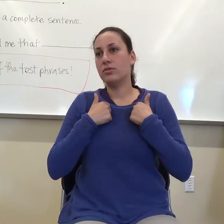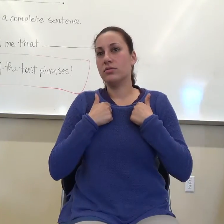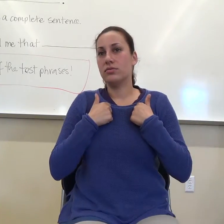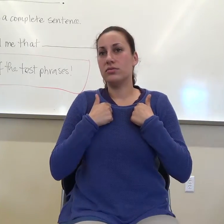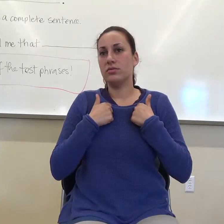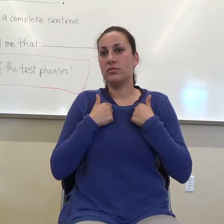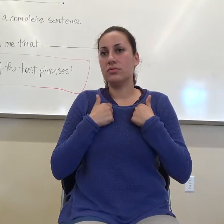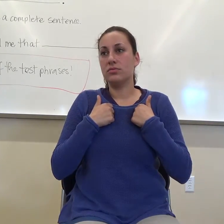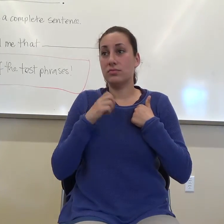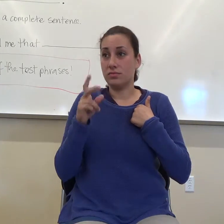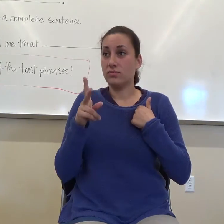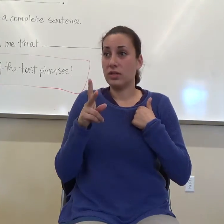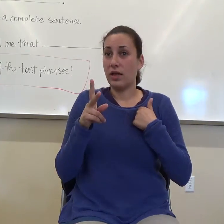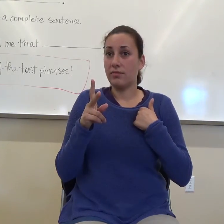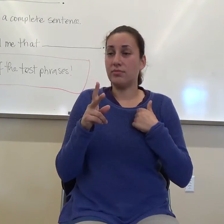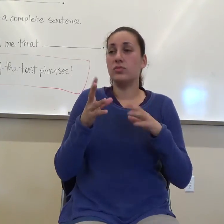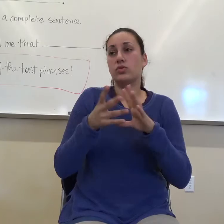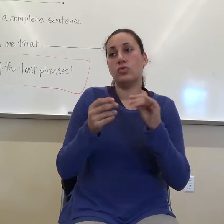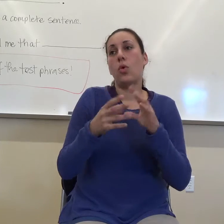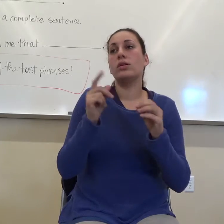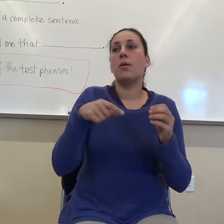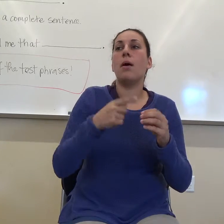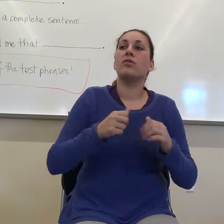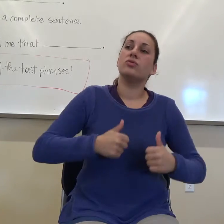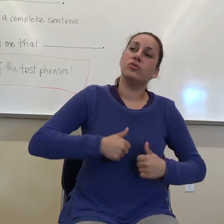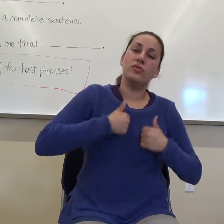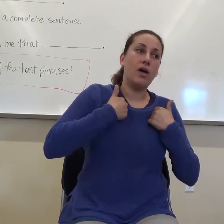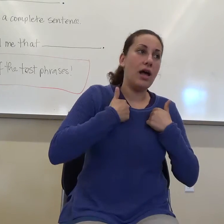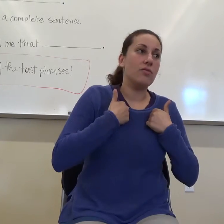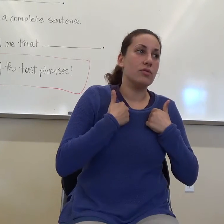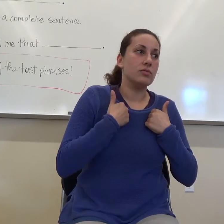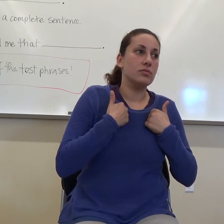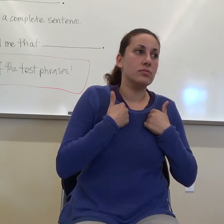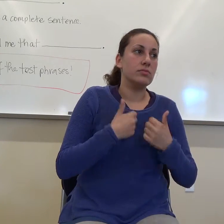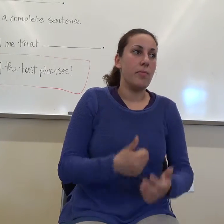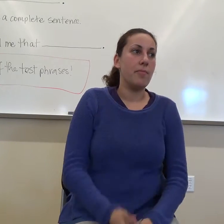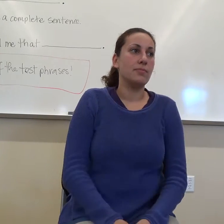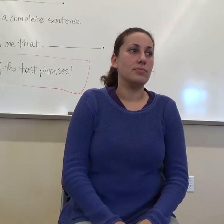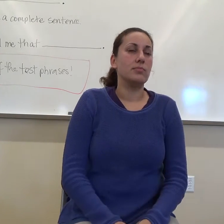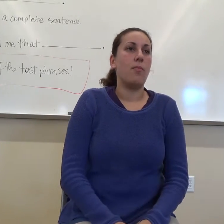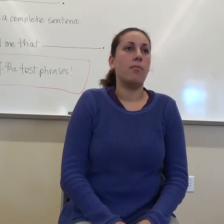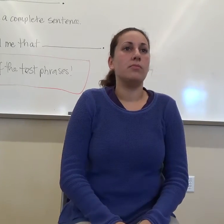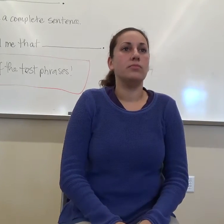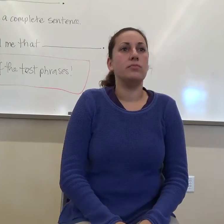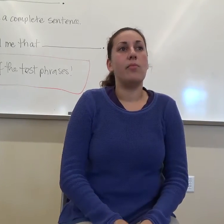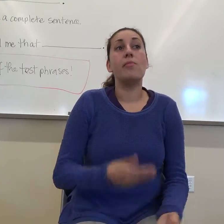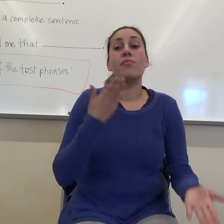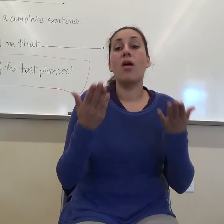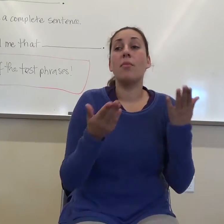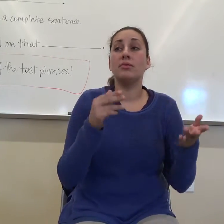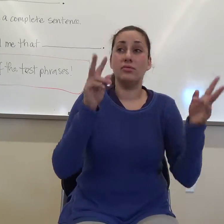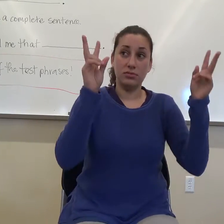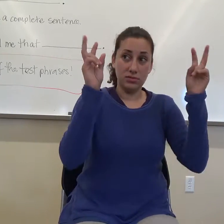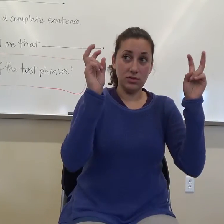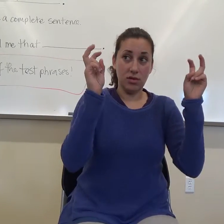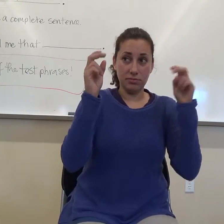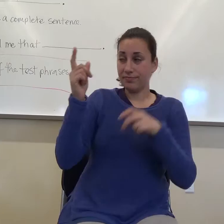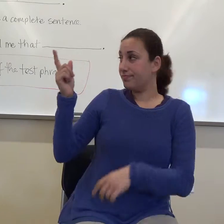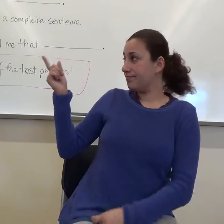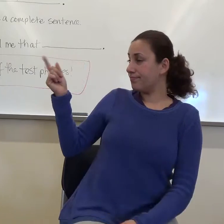running sense. Okay. So we could say the topic here is King Solomon and the